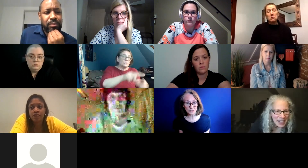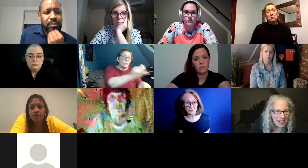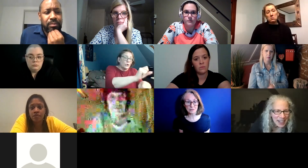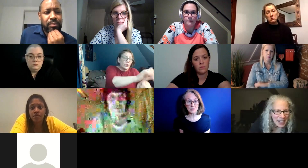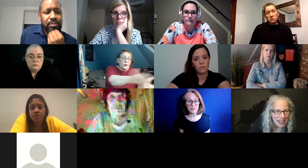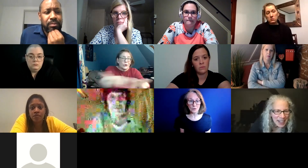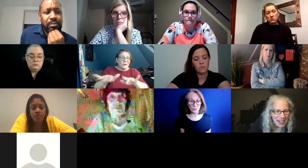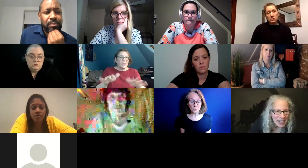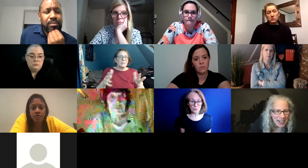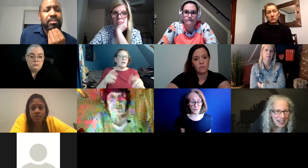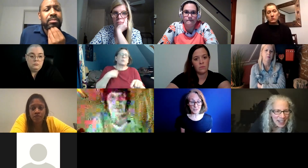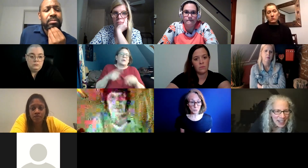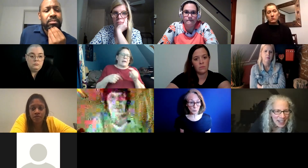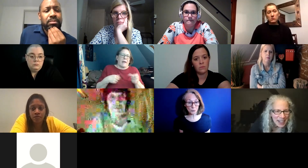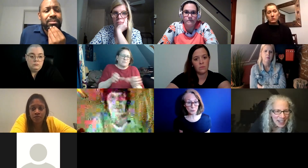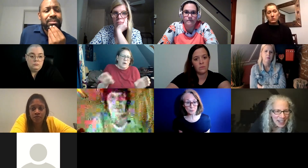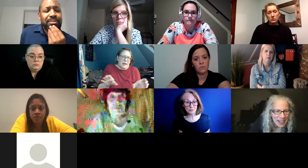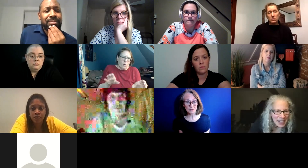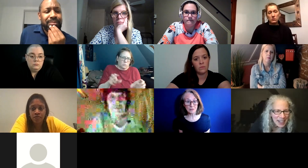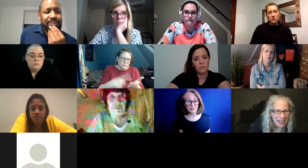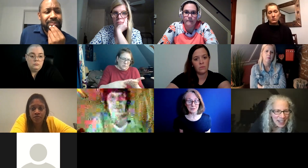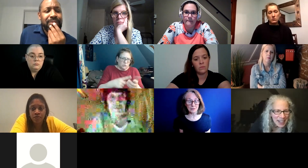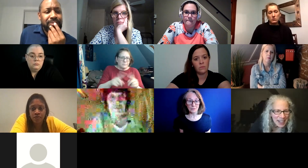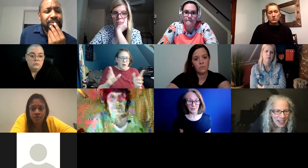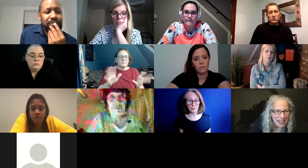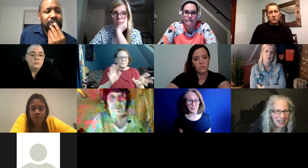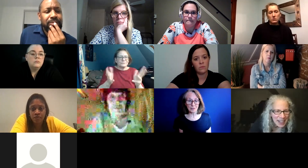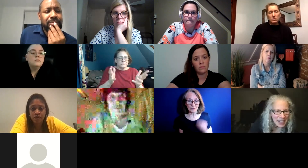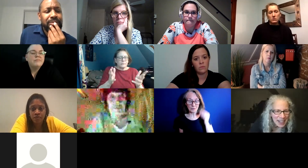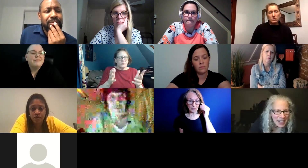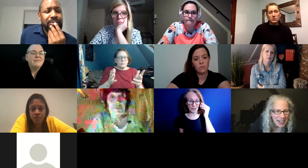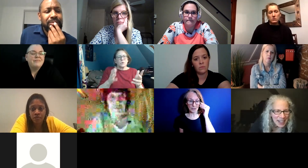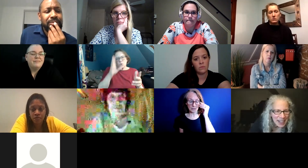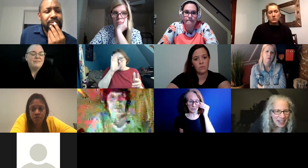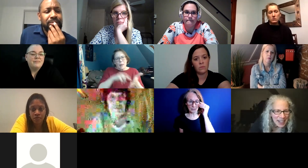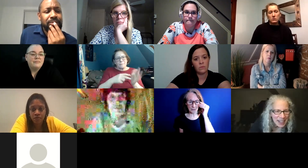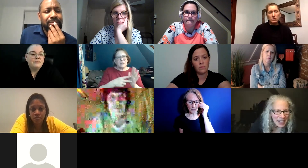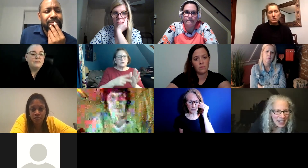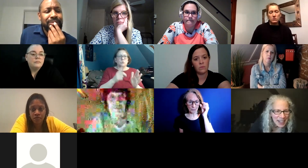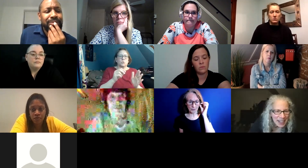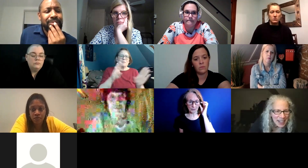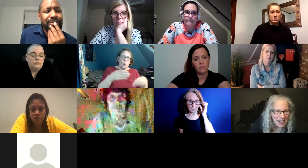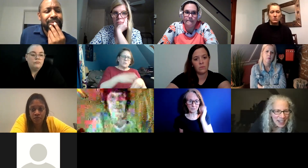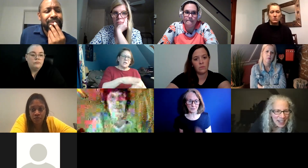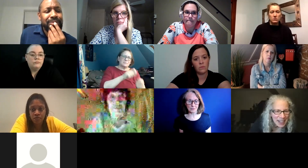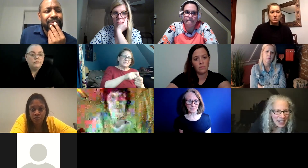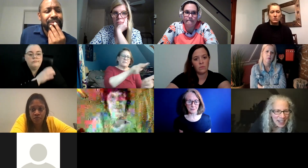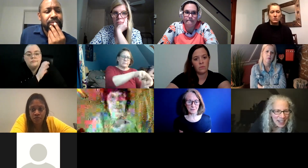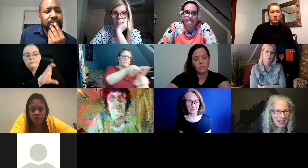discussions or break into work groups. Well, I know we can't really break out, but we could